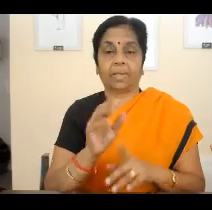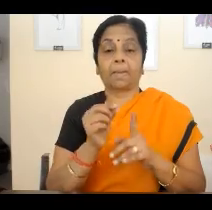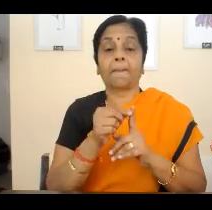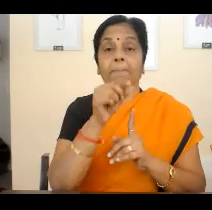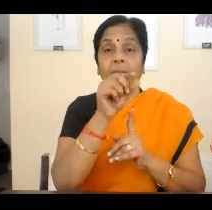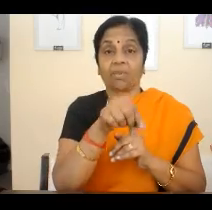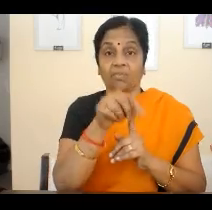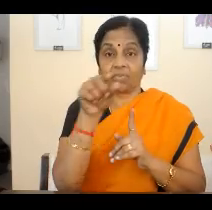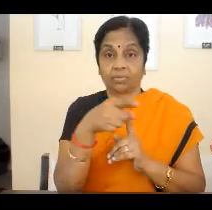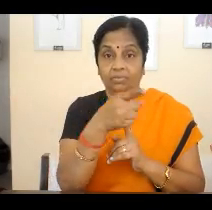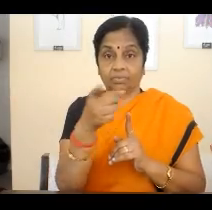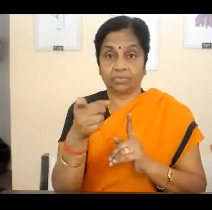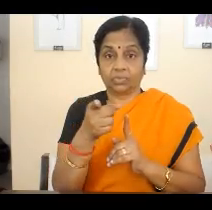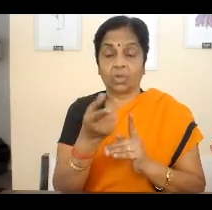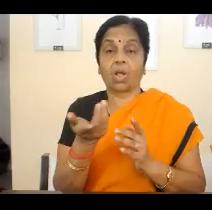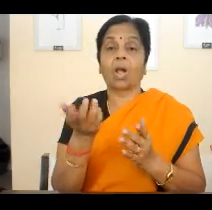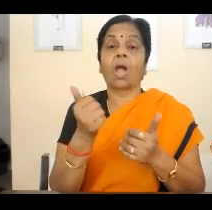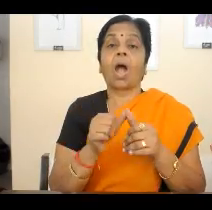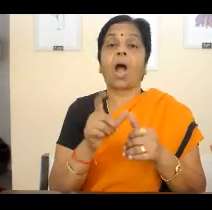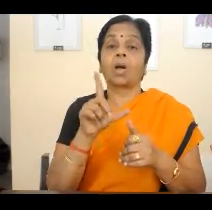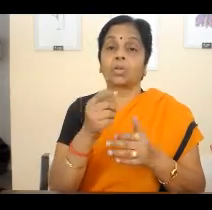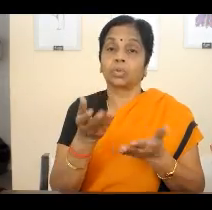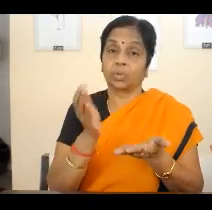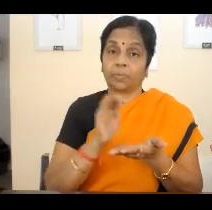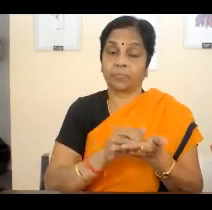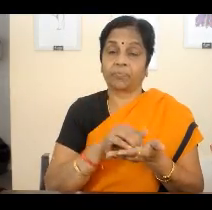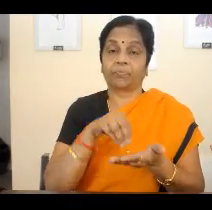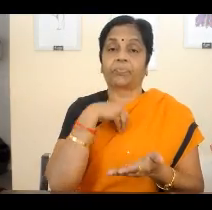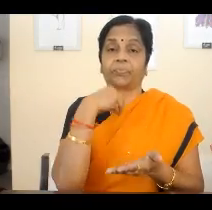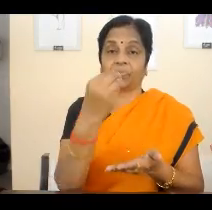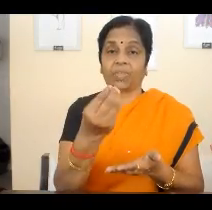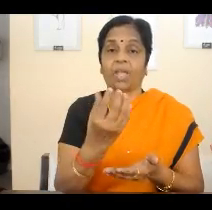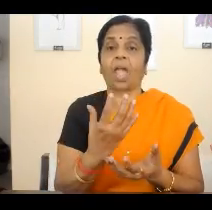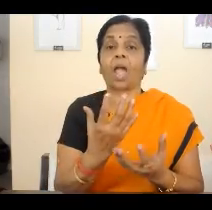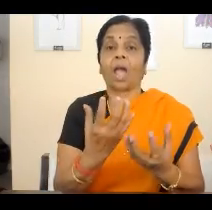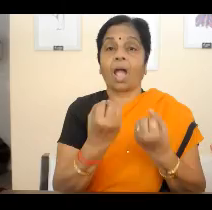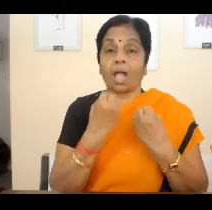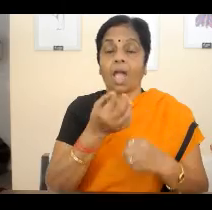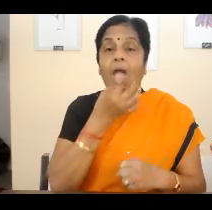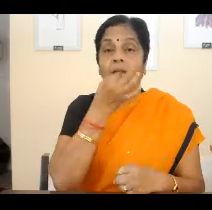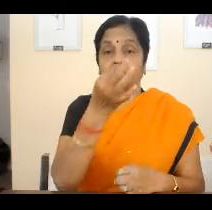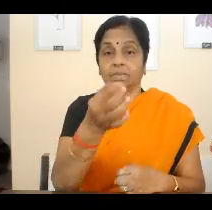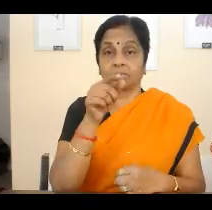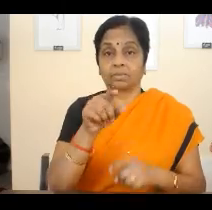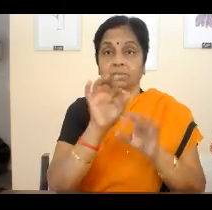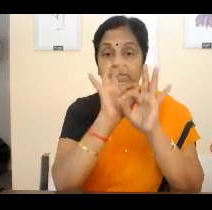sector also should be asked to make infrastructure